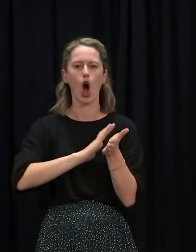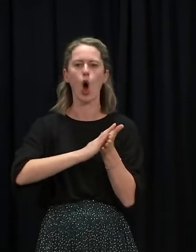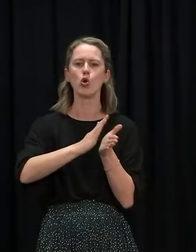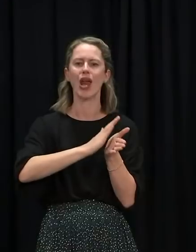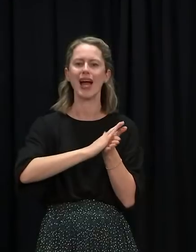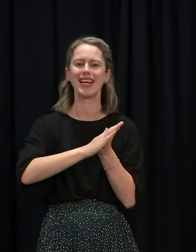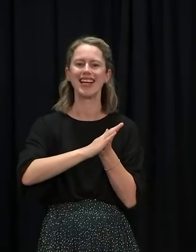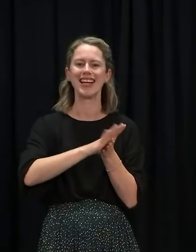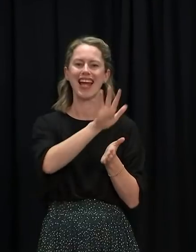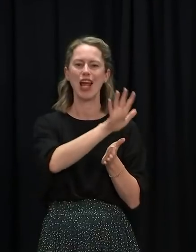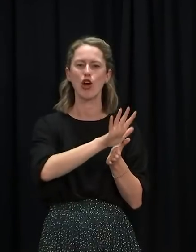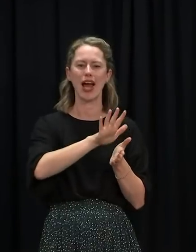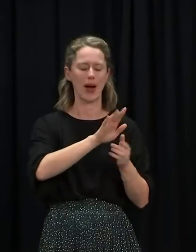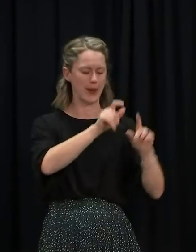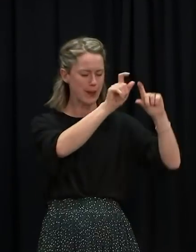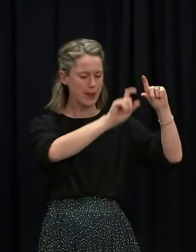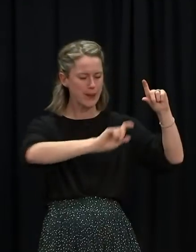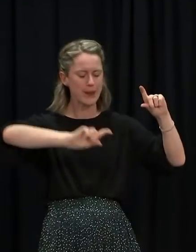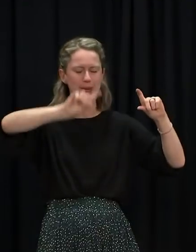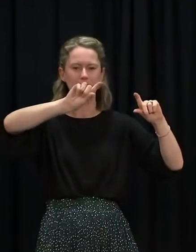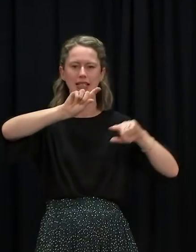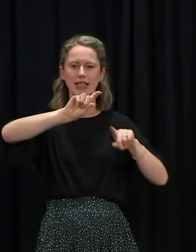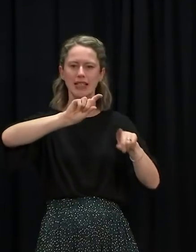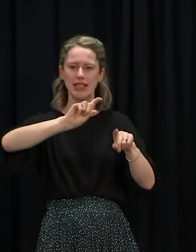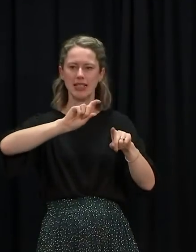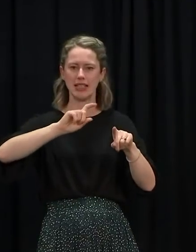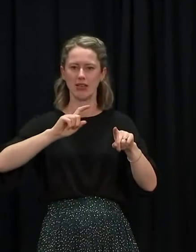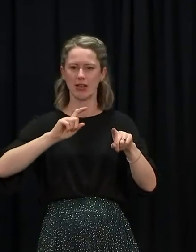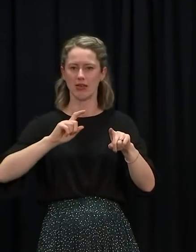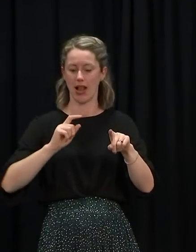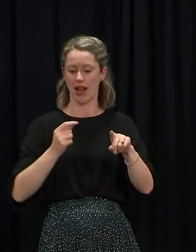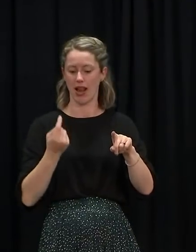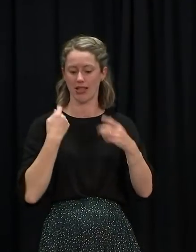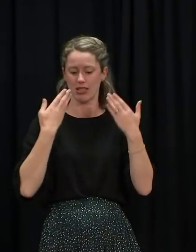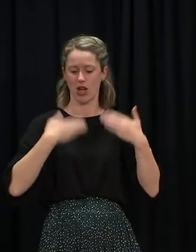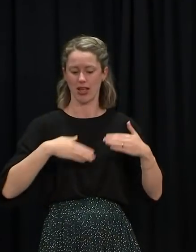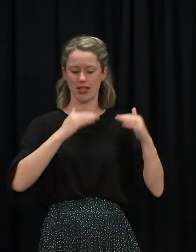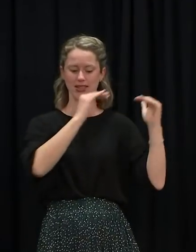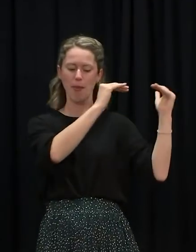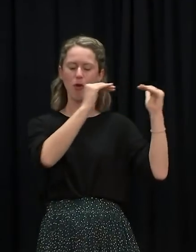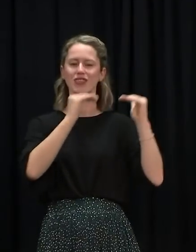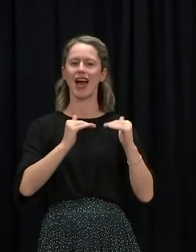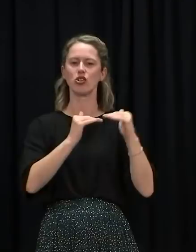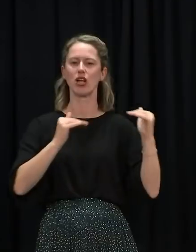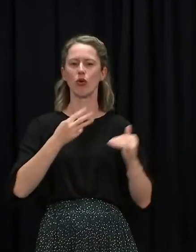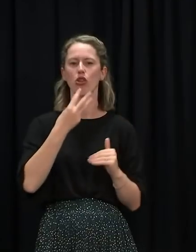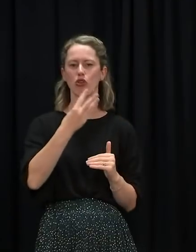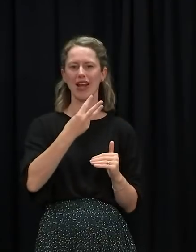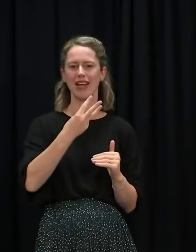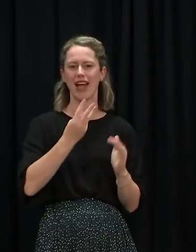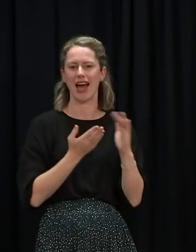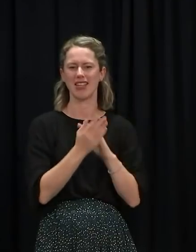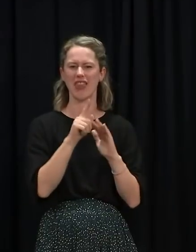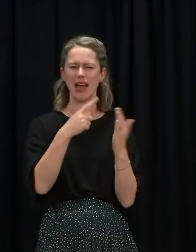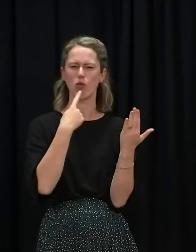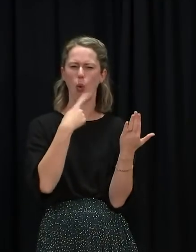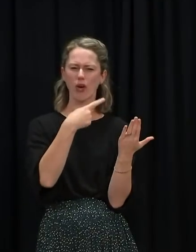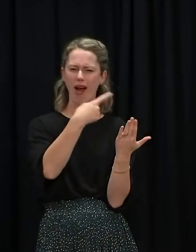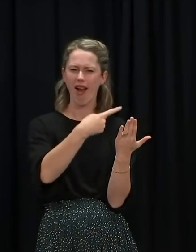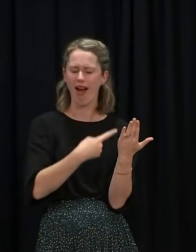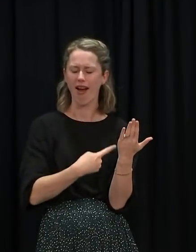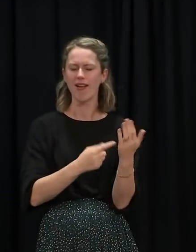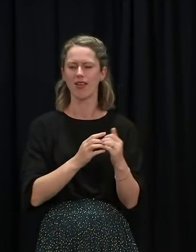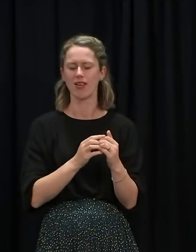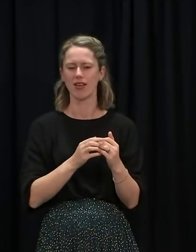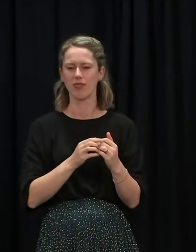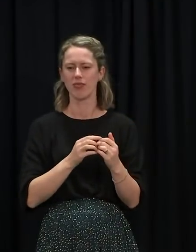region, under the order, moved to alert level 3 last night, and I was just letting them know that actually that's the current situation there, and also